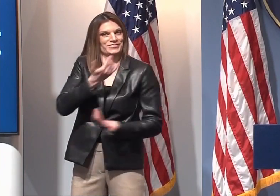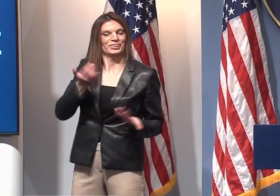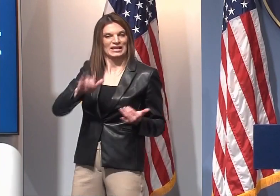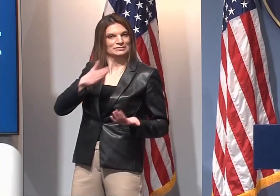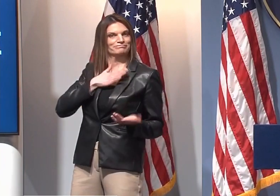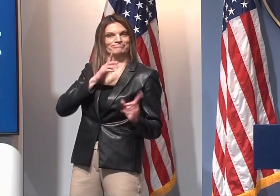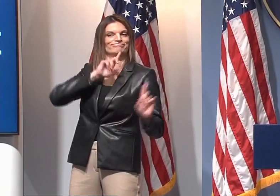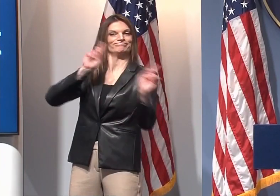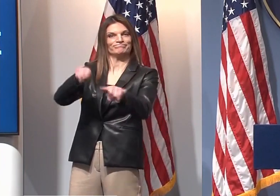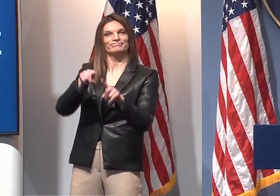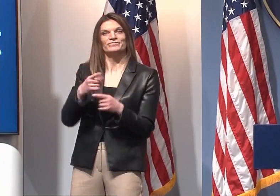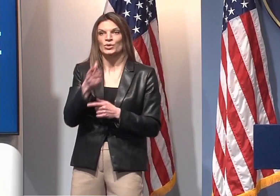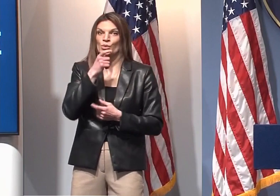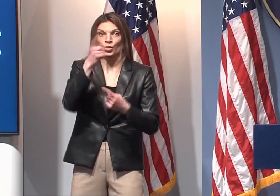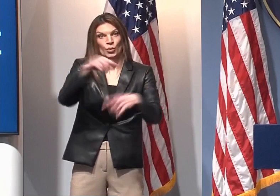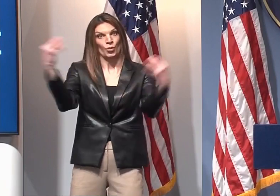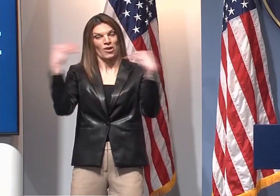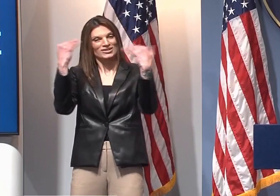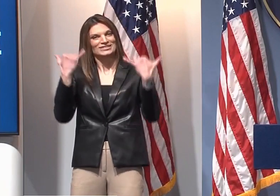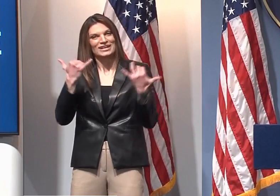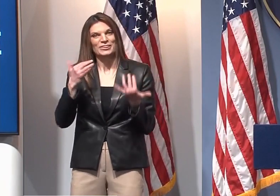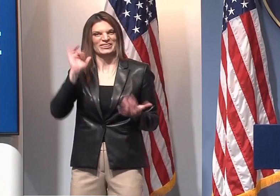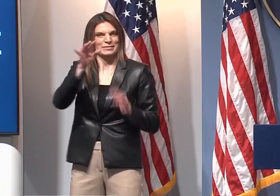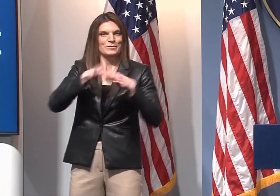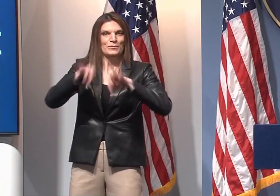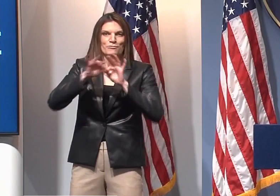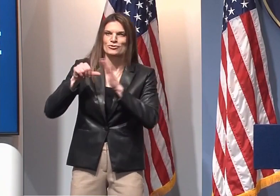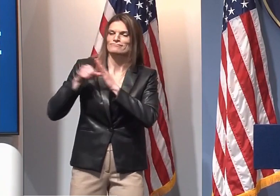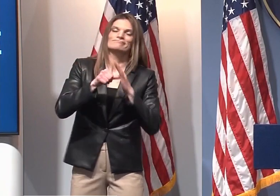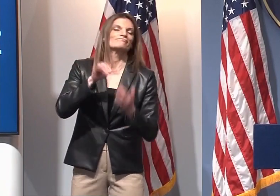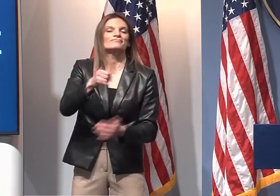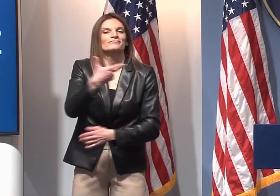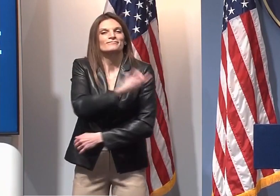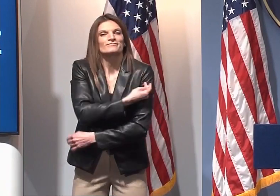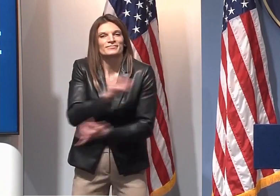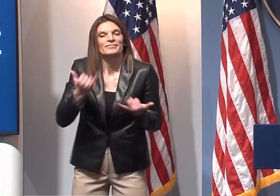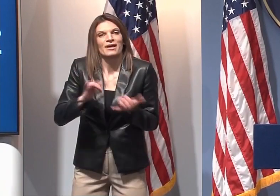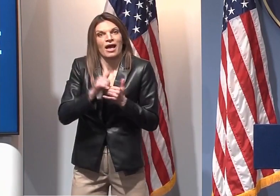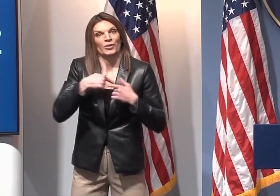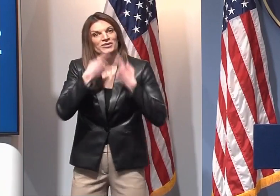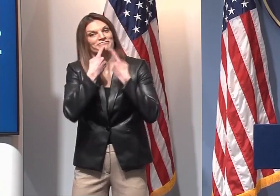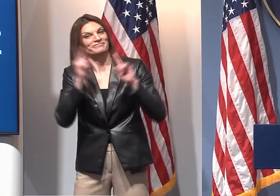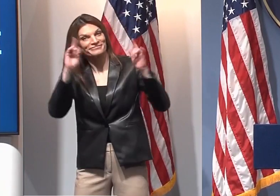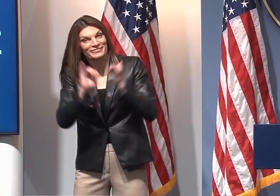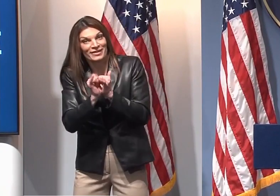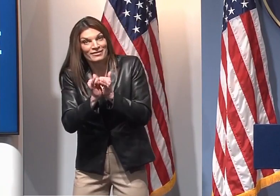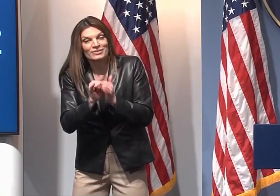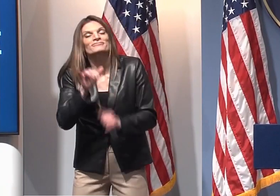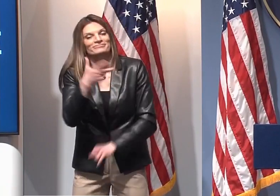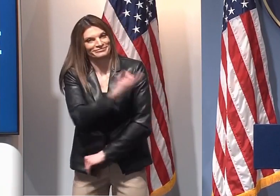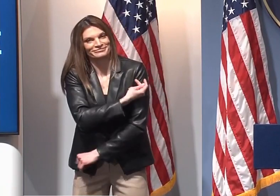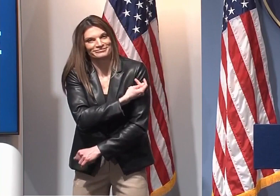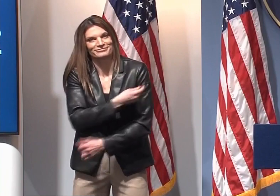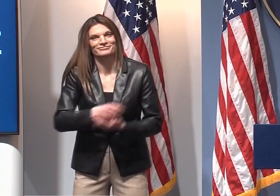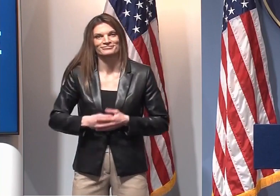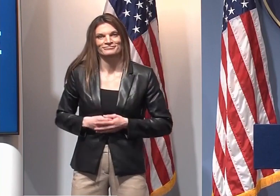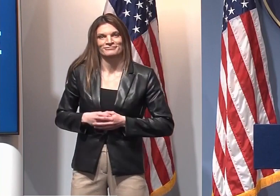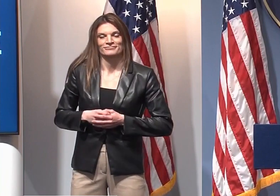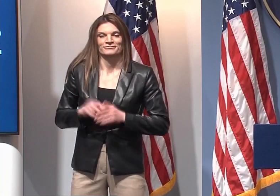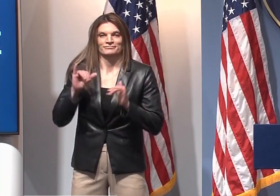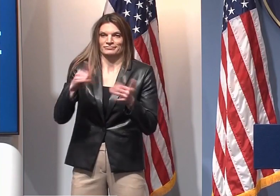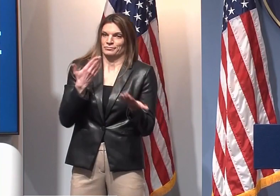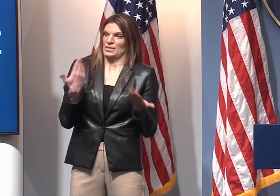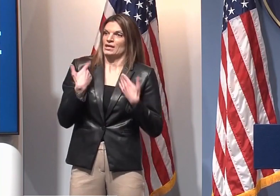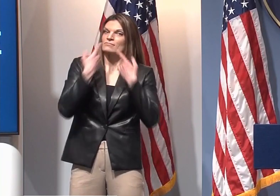response to everyone who's watching. That's the crucial component to us getting through this moment, and that's what that's exactly what we